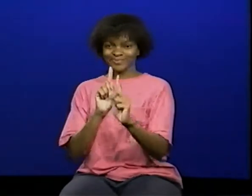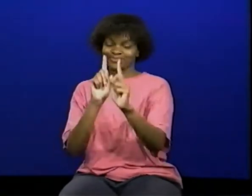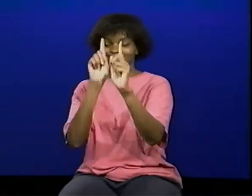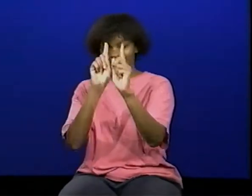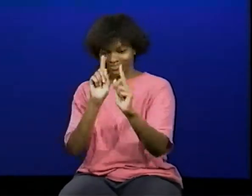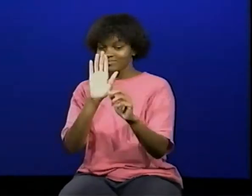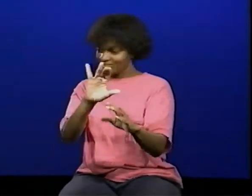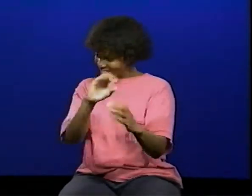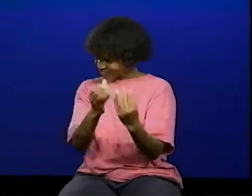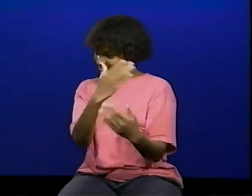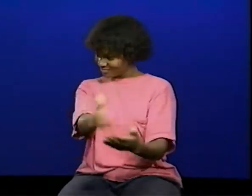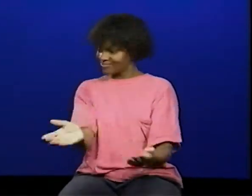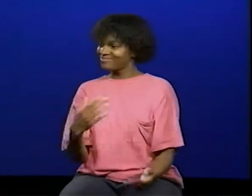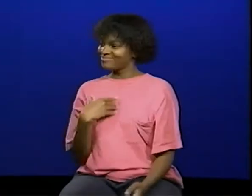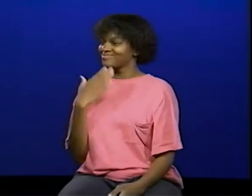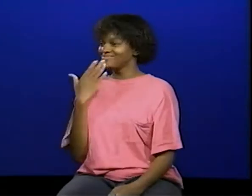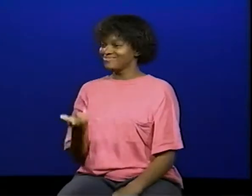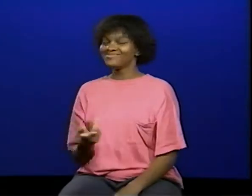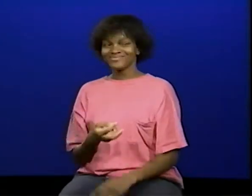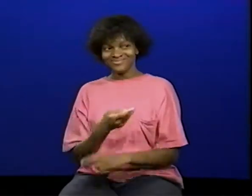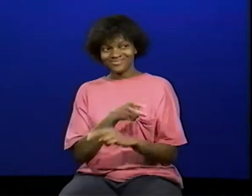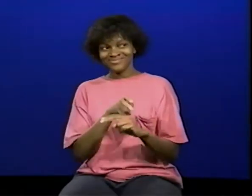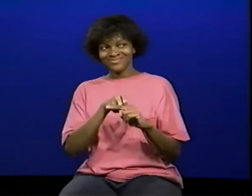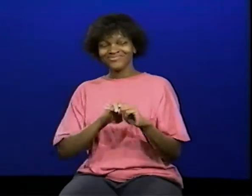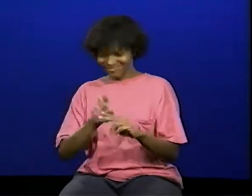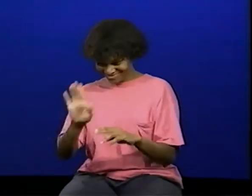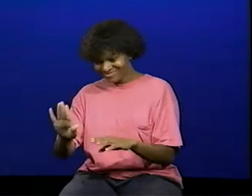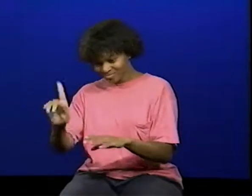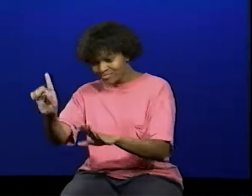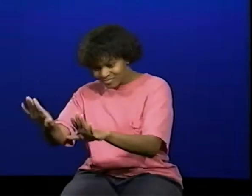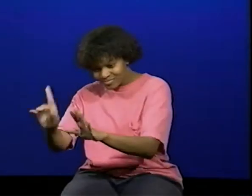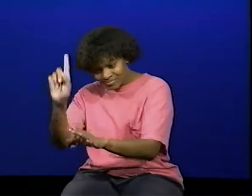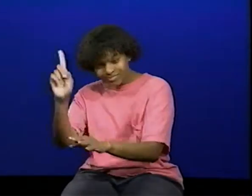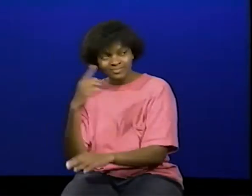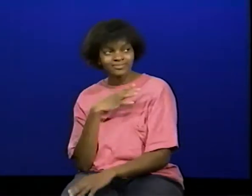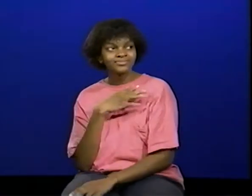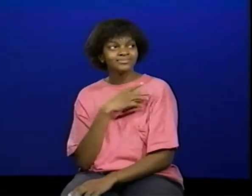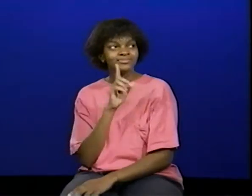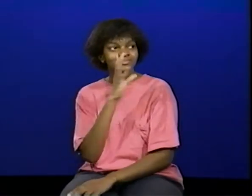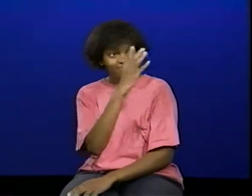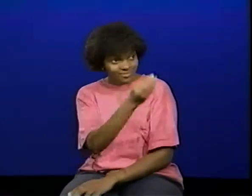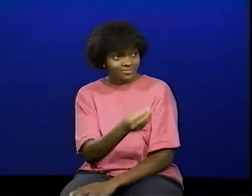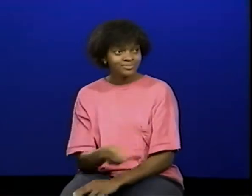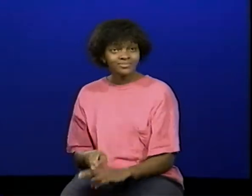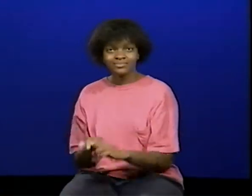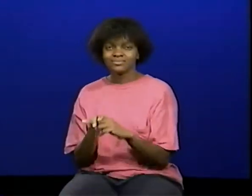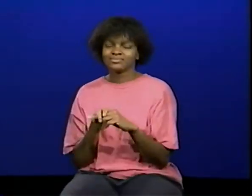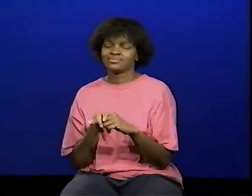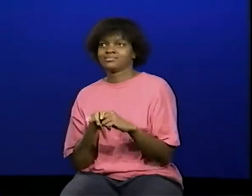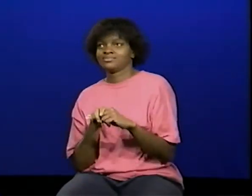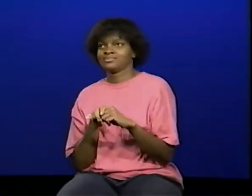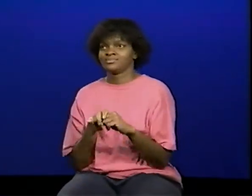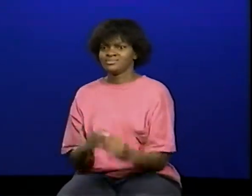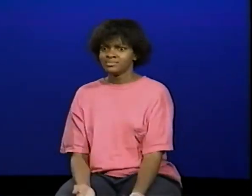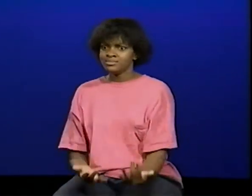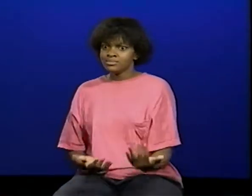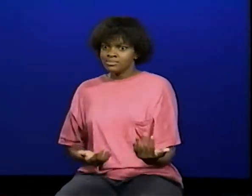and the supervisor suggested that I come with her because she wanted to show me where my office was. So she told me I could sit down, and she